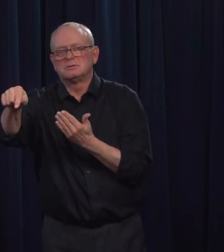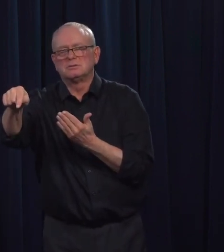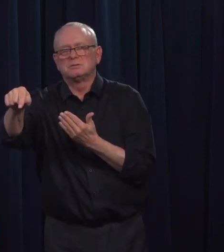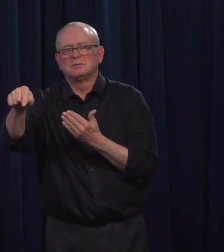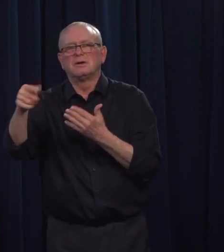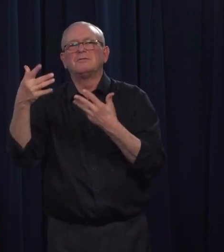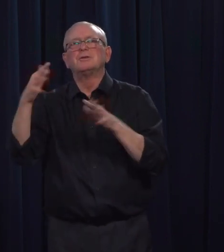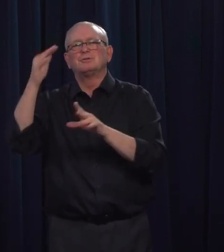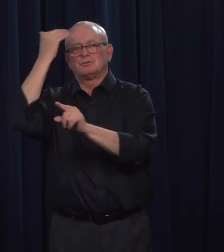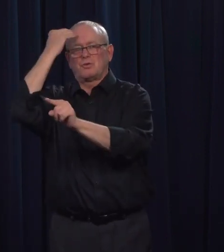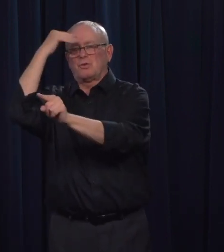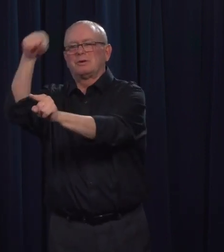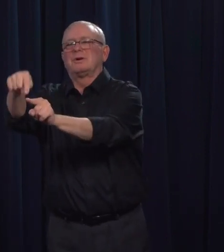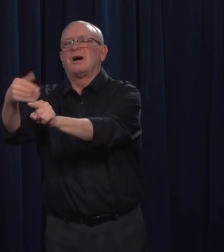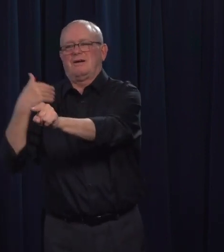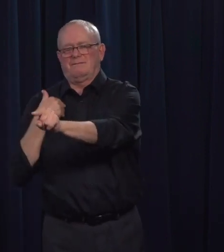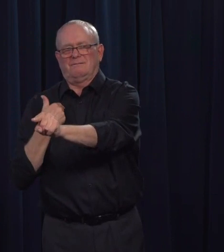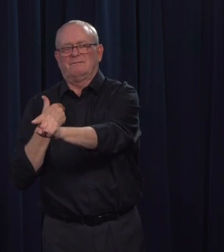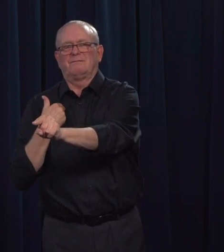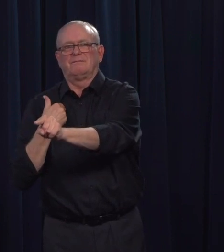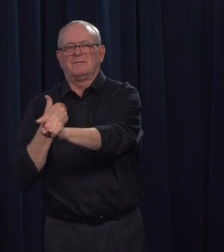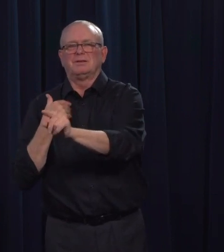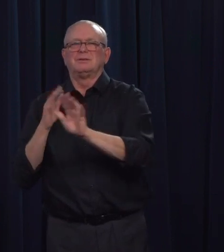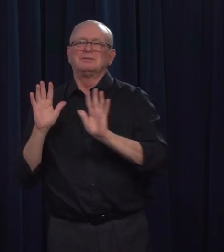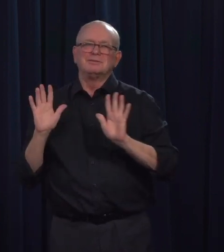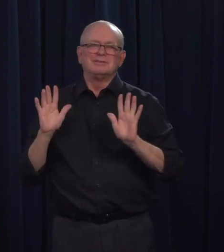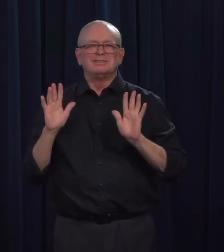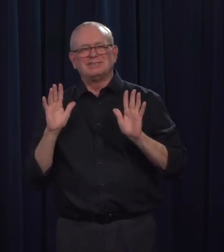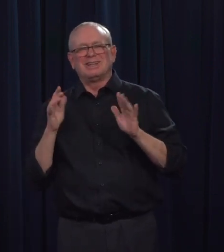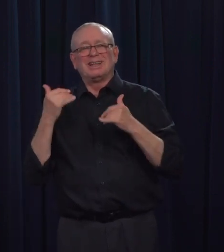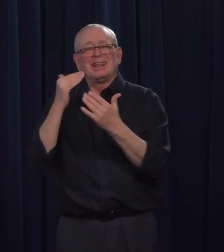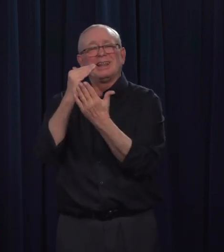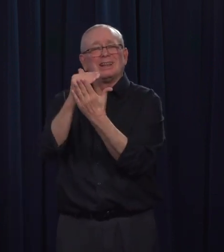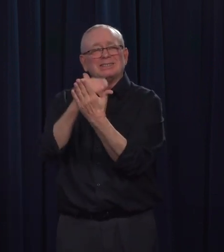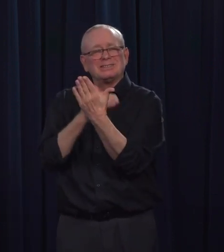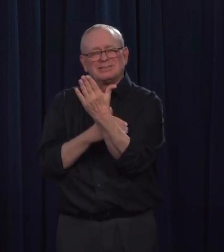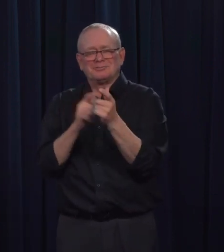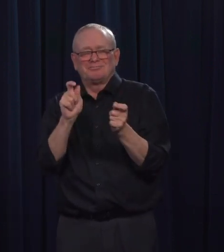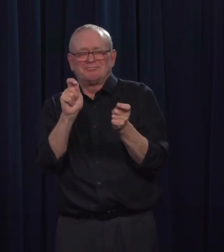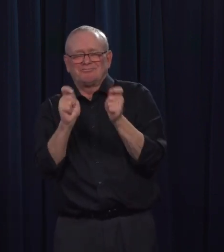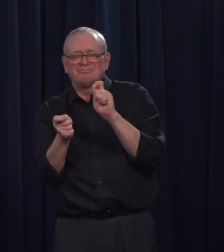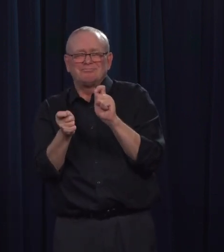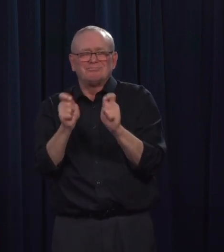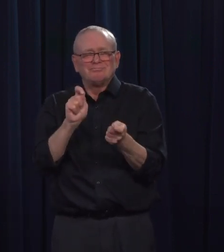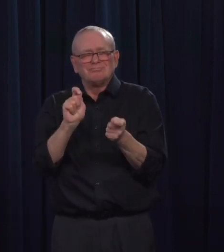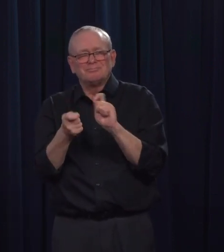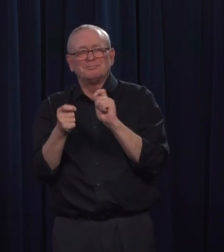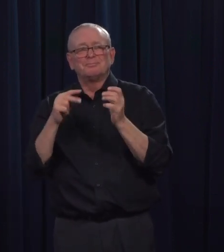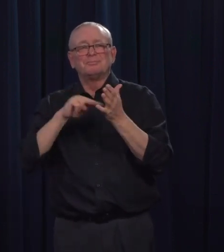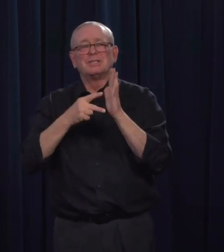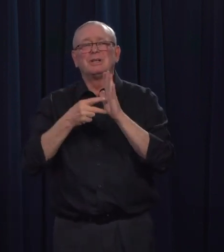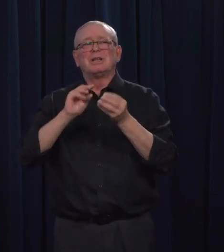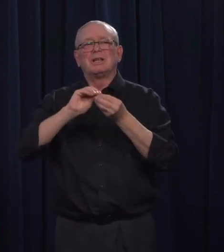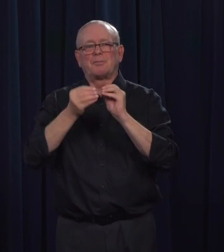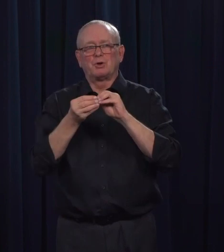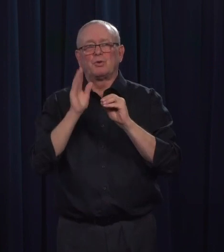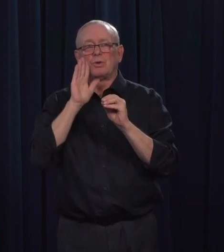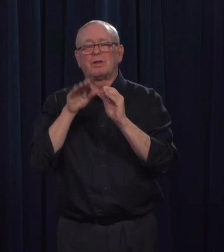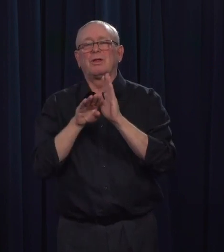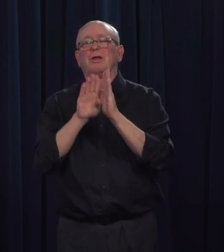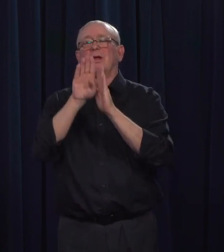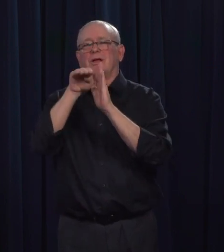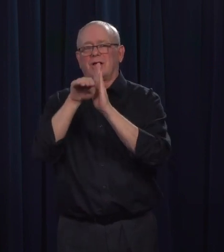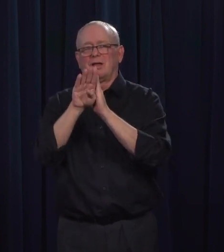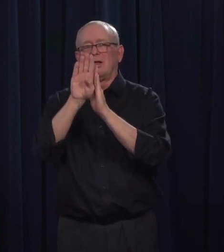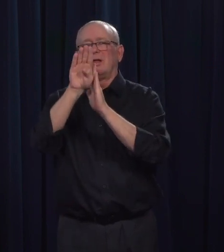involves, we've taken a few off the list from previously, and so we've had a few extra come in. So, and we probably need to